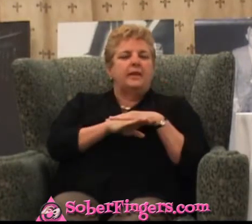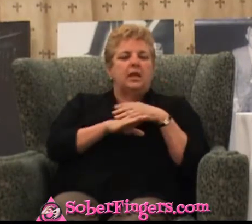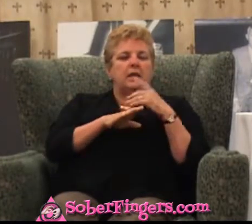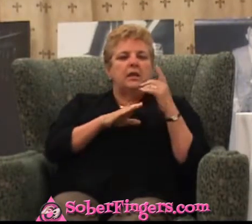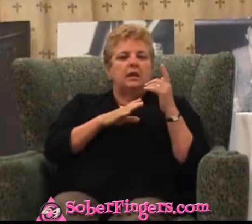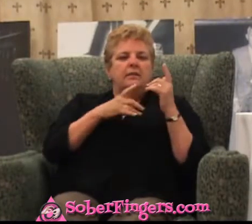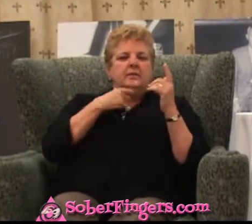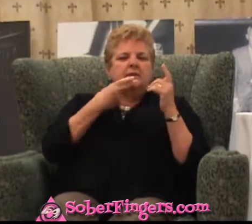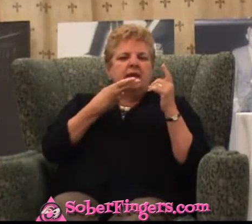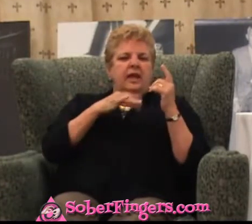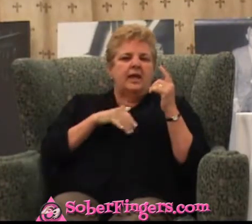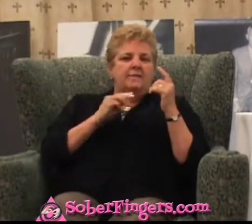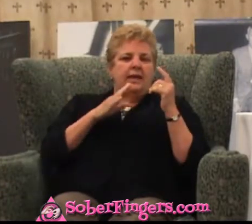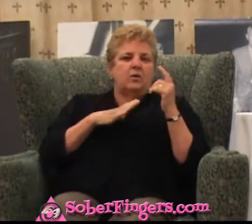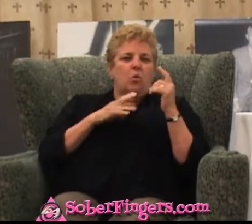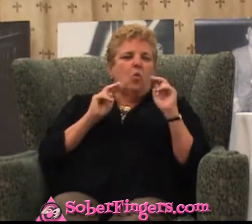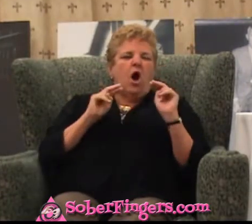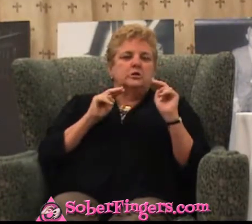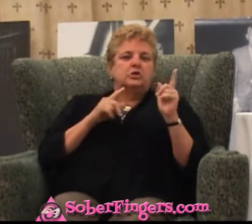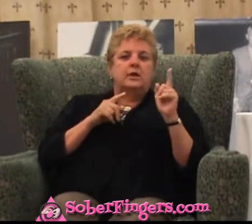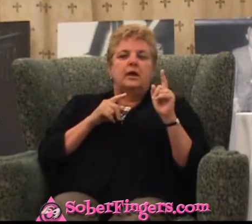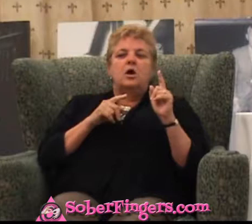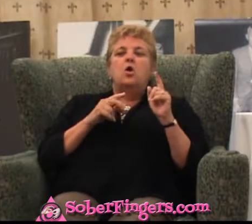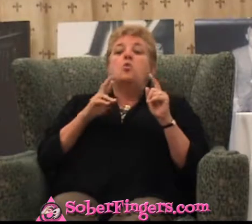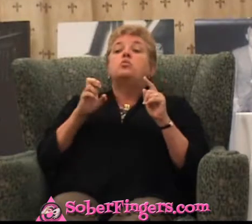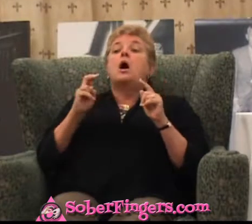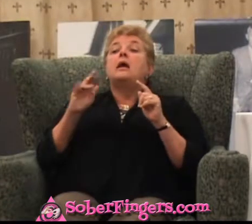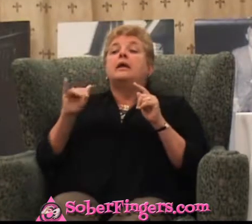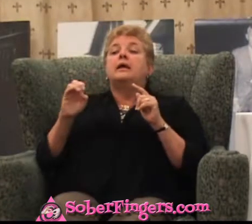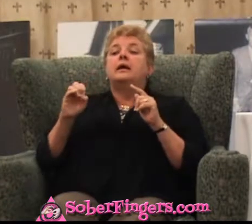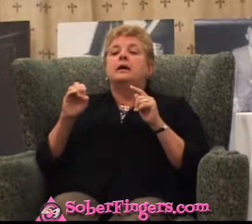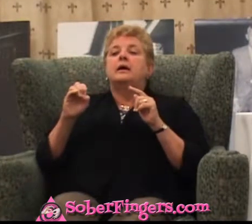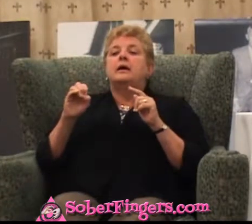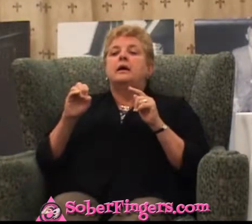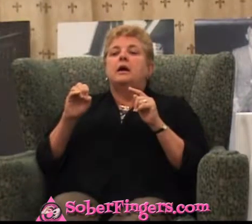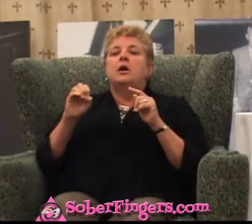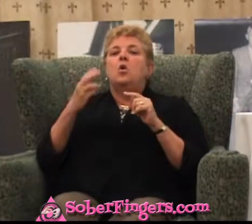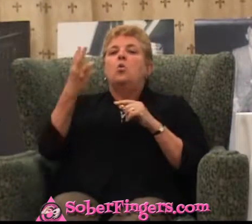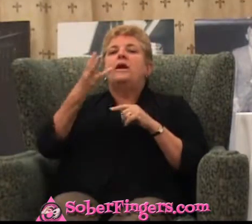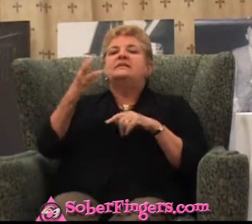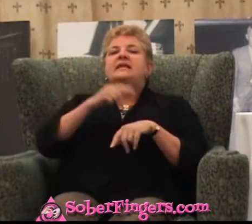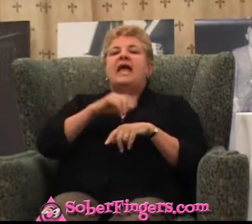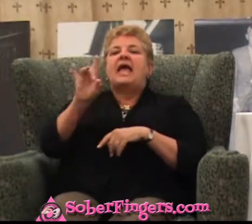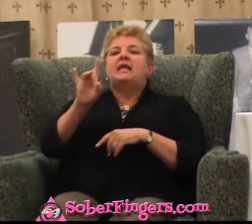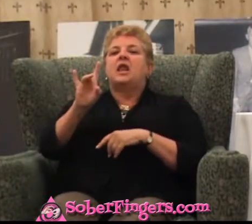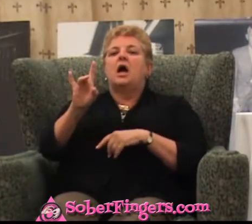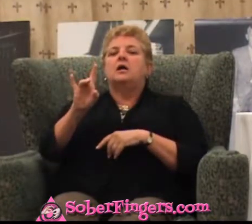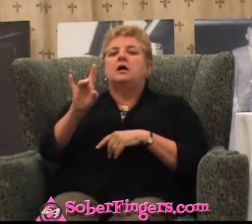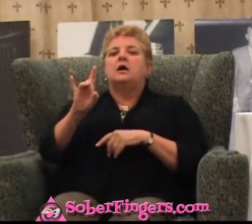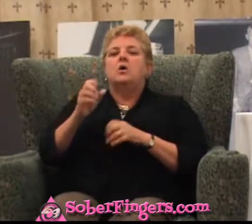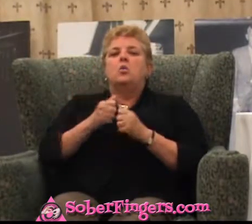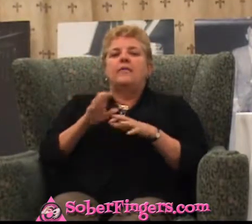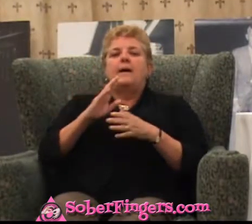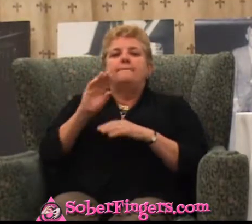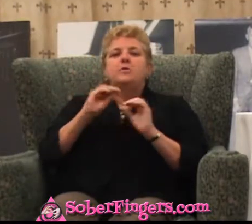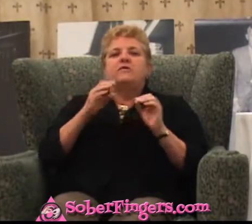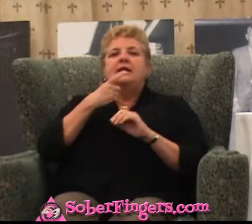man, watch this. Ronnie, Wednesday, 8 o'clock. And when I move and I say 8 o'clock, oh, channel 2